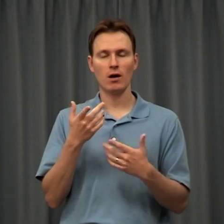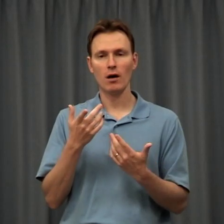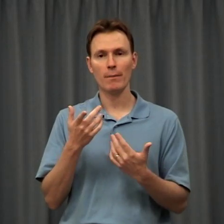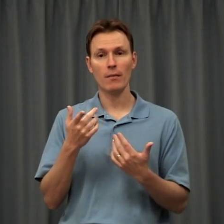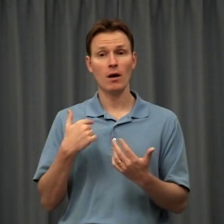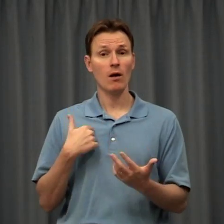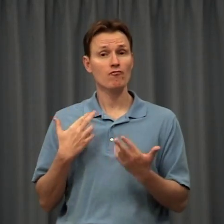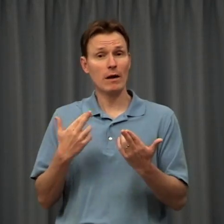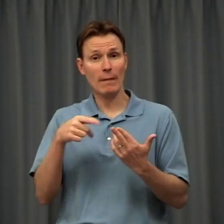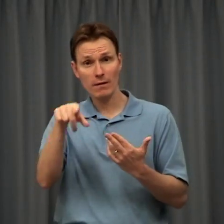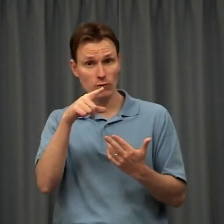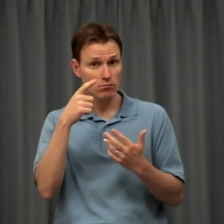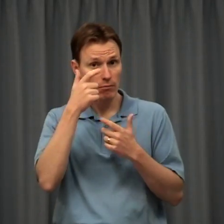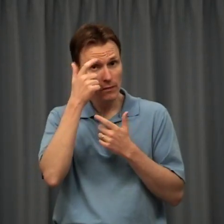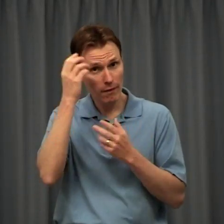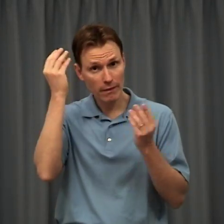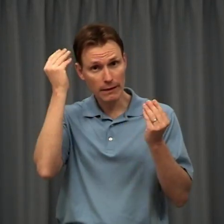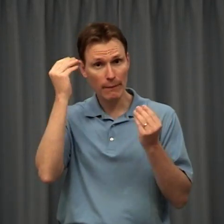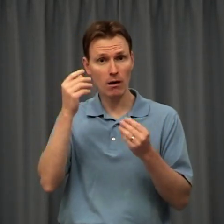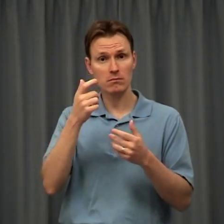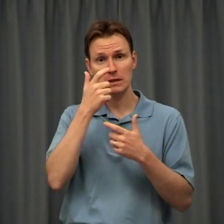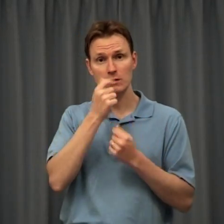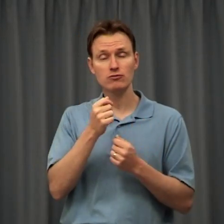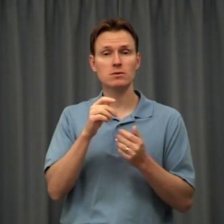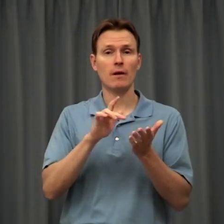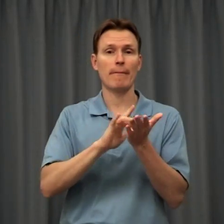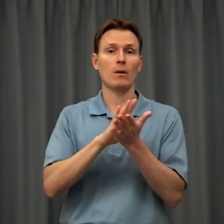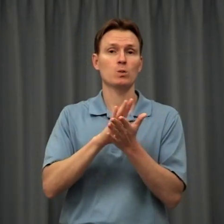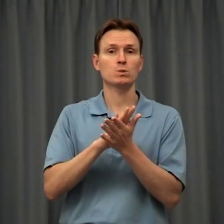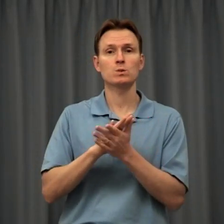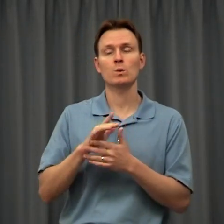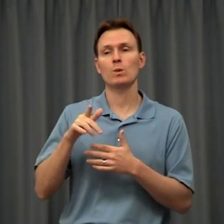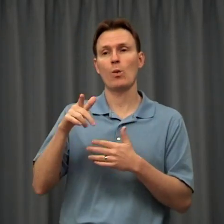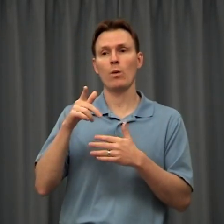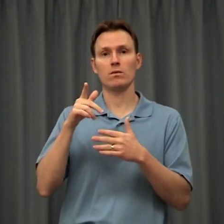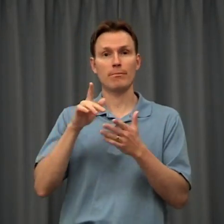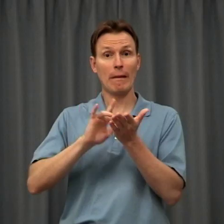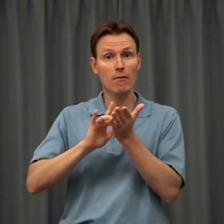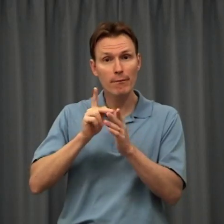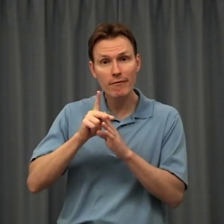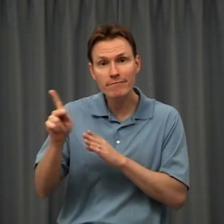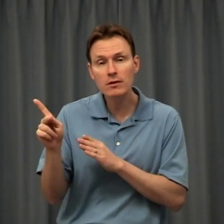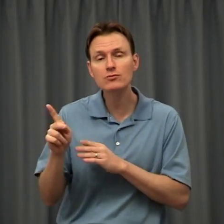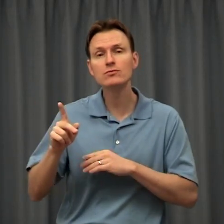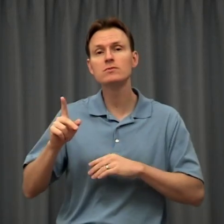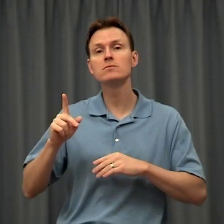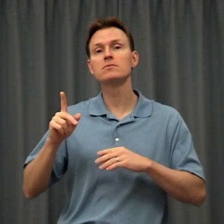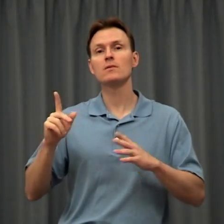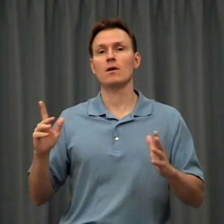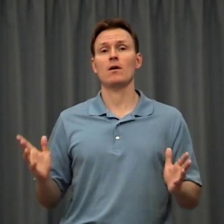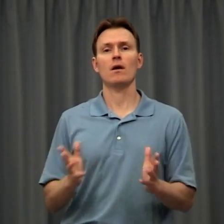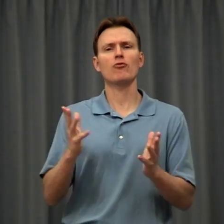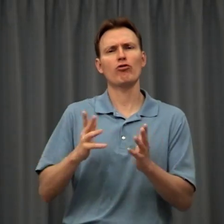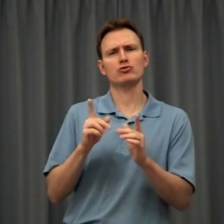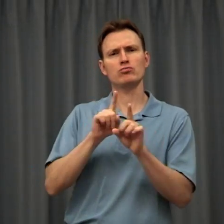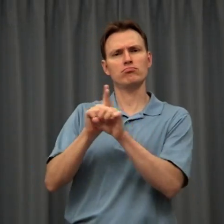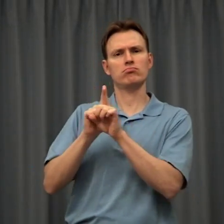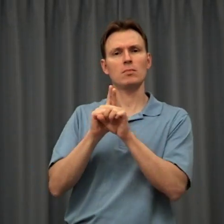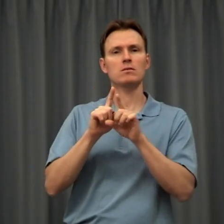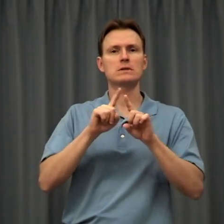me. So, I recommend that if you're interested in medical school or in a medical profession, I encourage you to